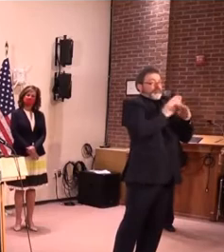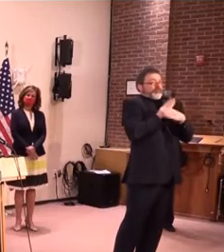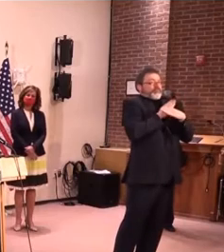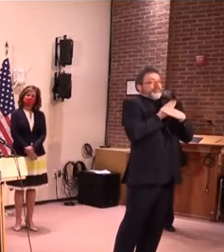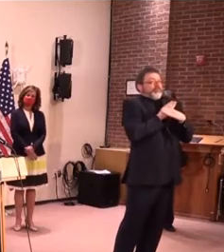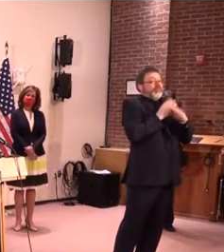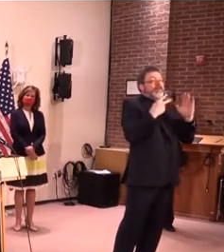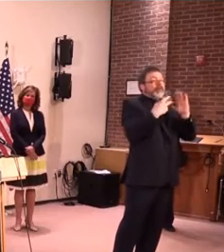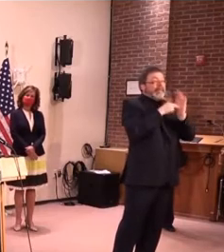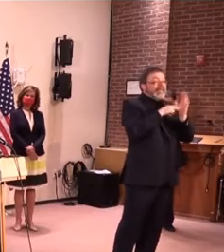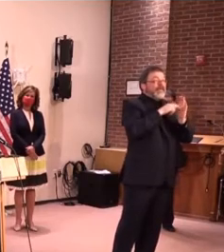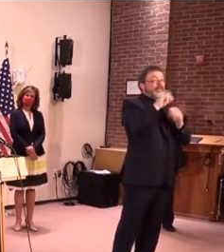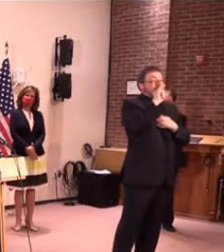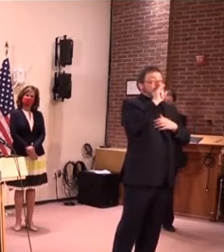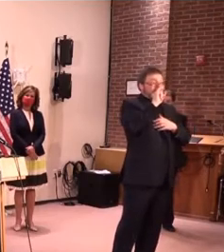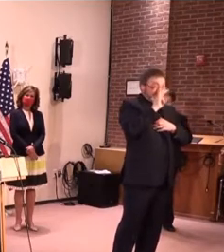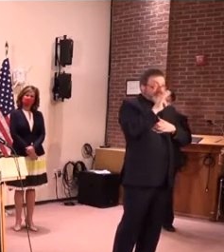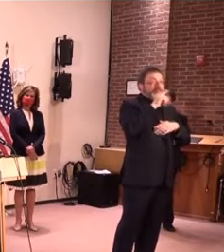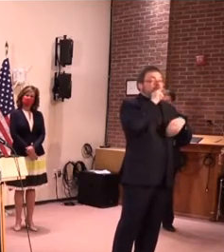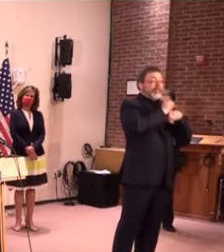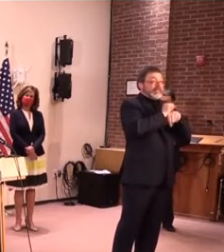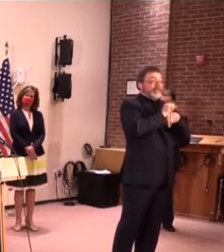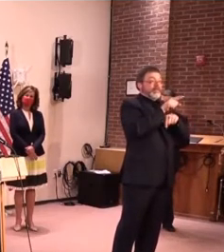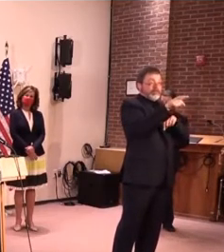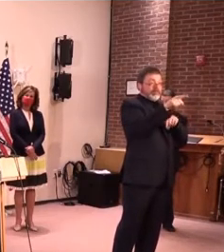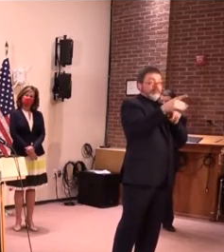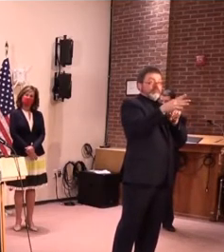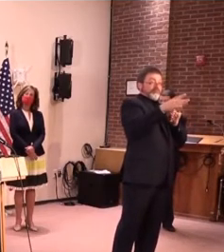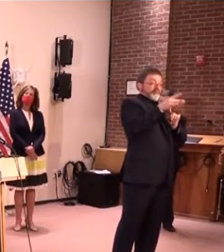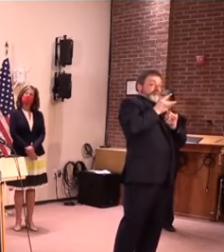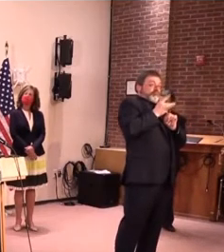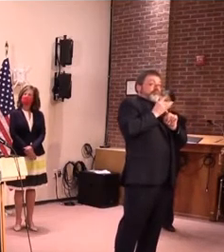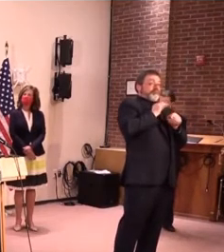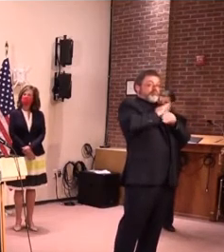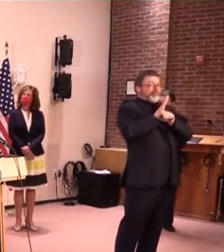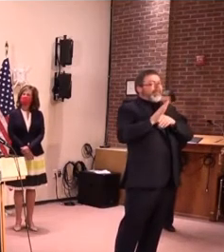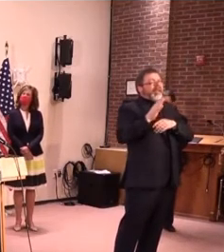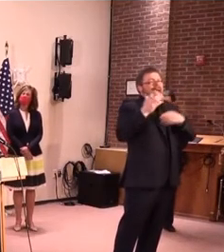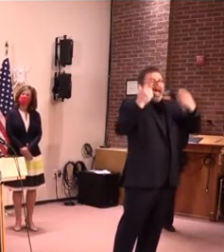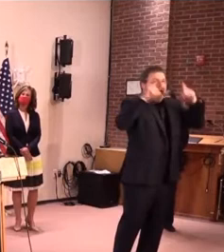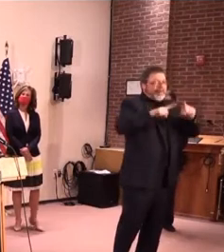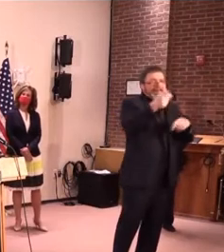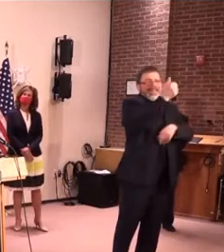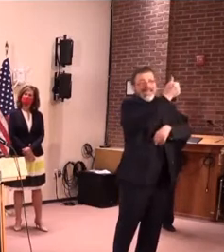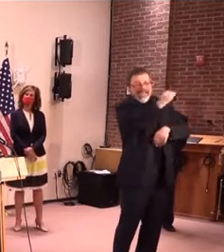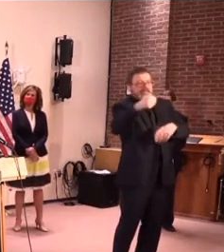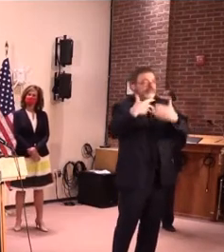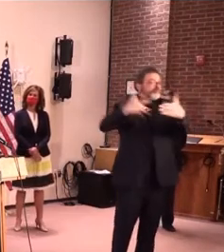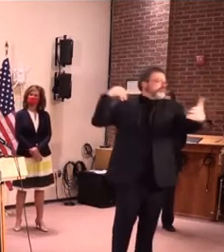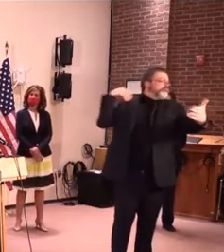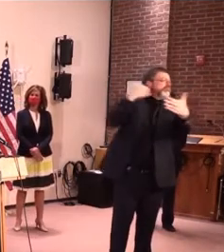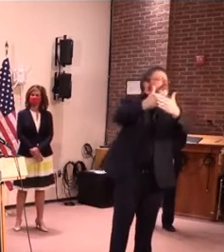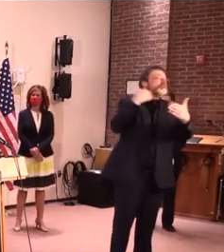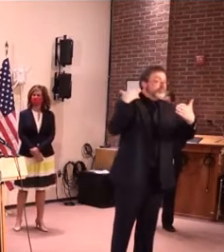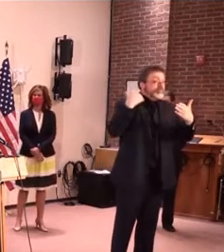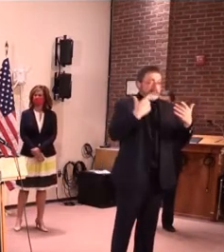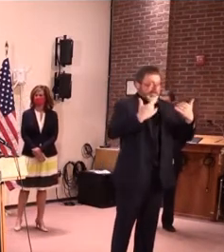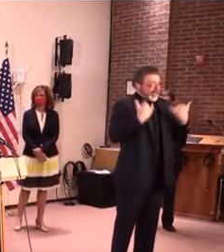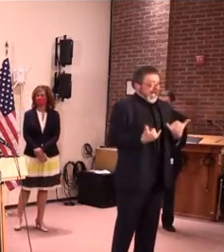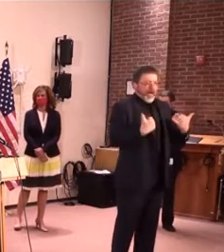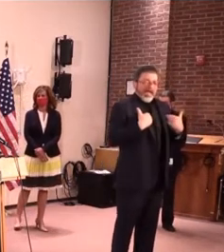had an immune response to the virus. They don't say anything about being an active case of the